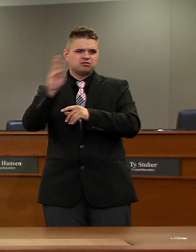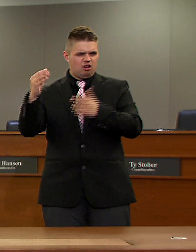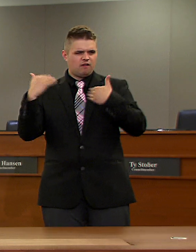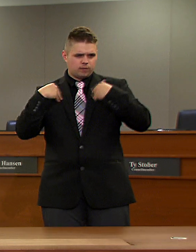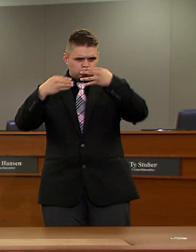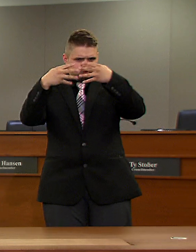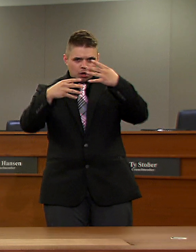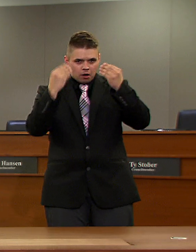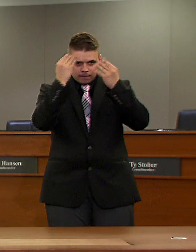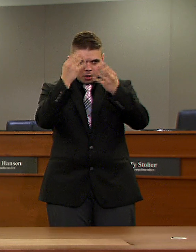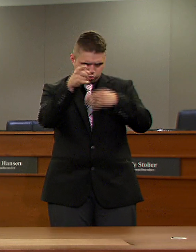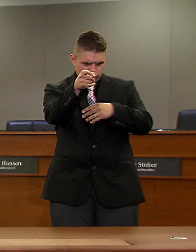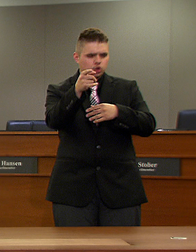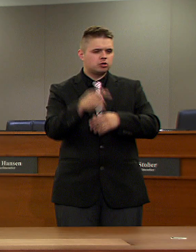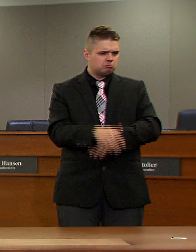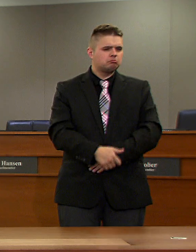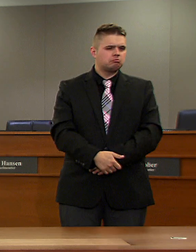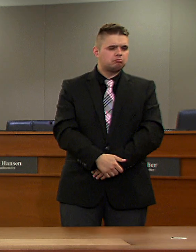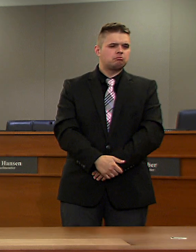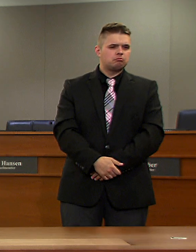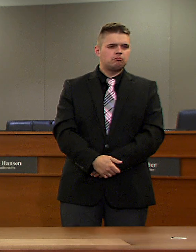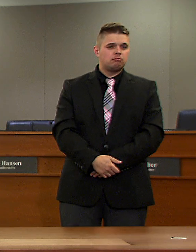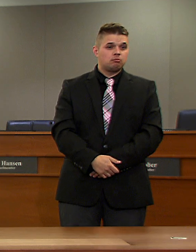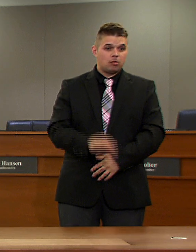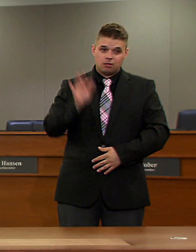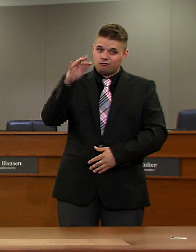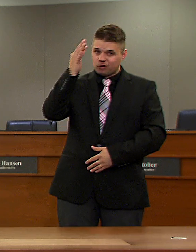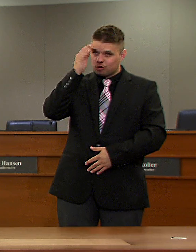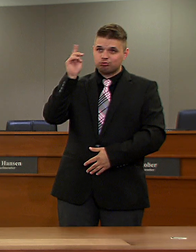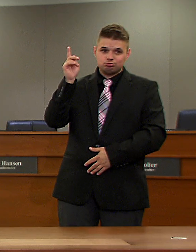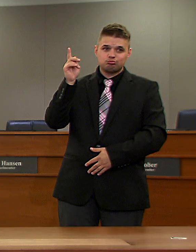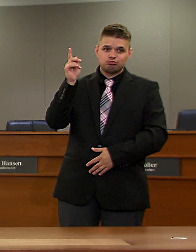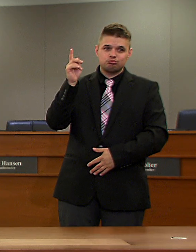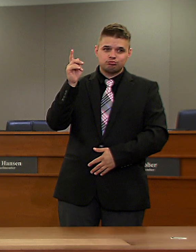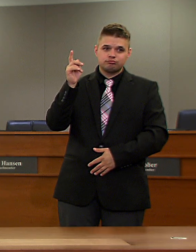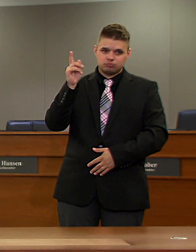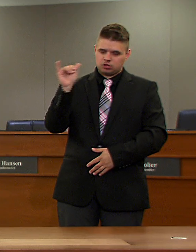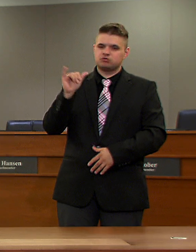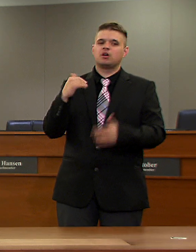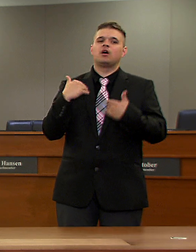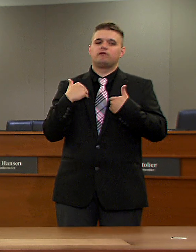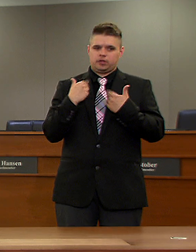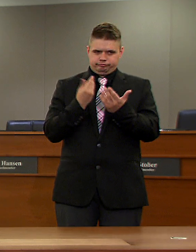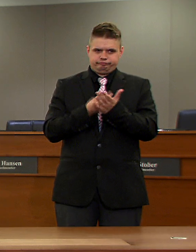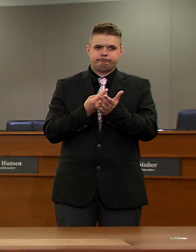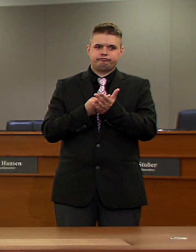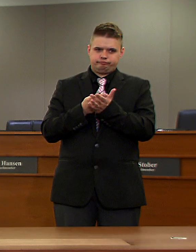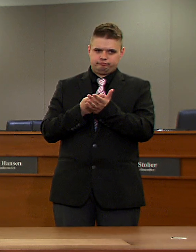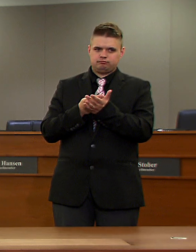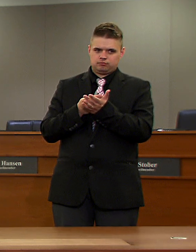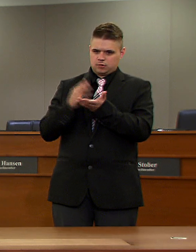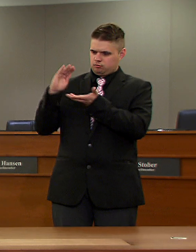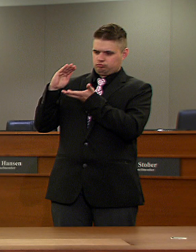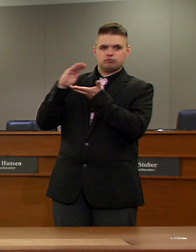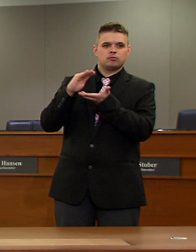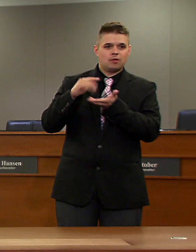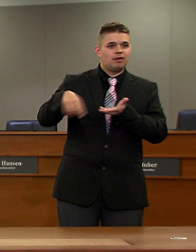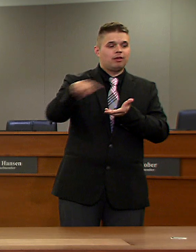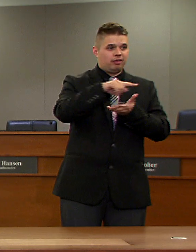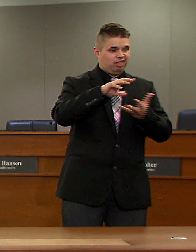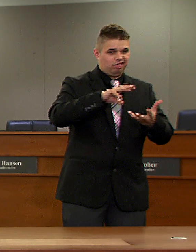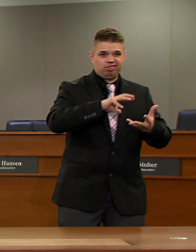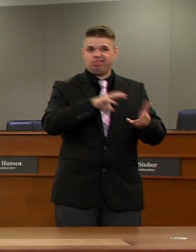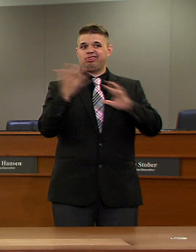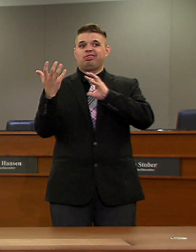The federal government also had the Economic Injury Disaster Loan